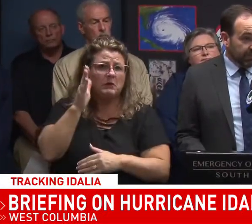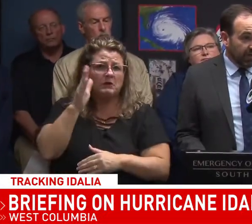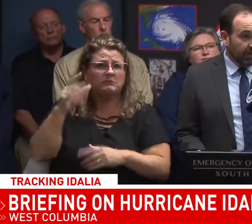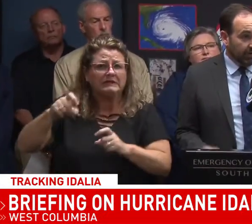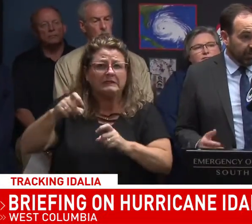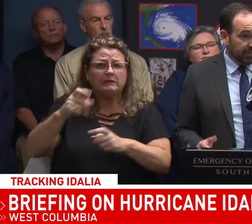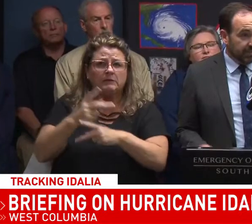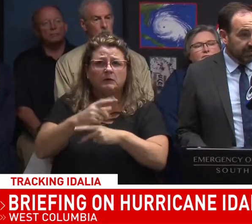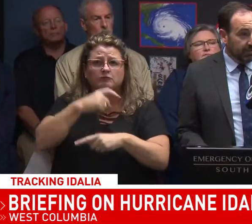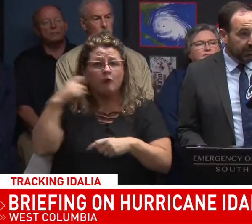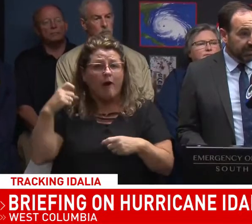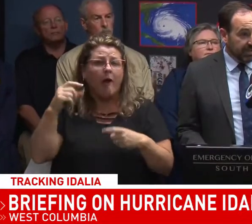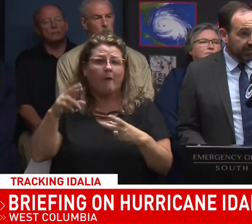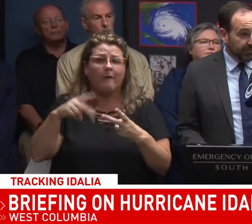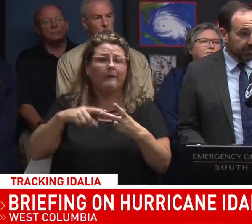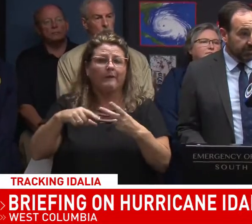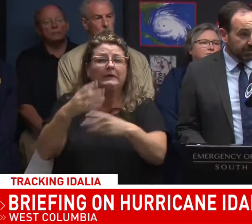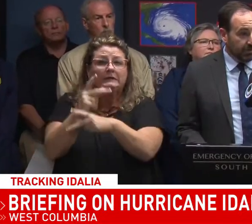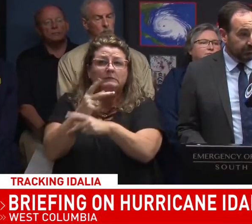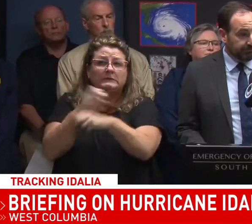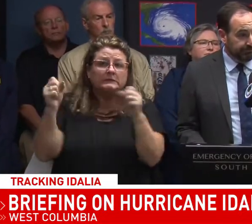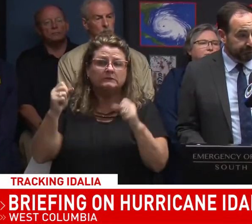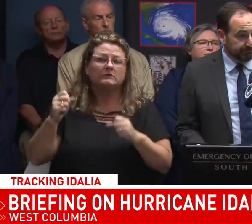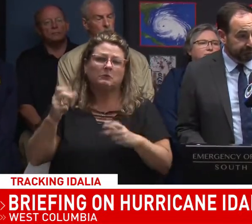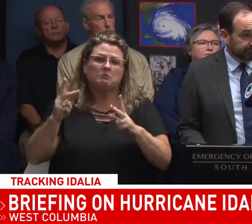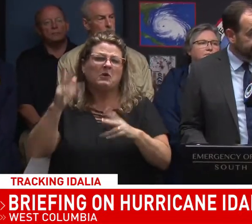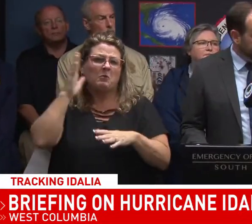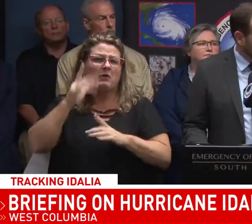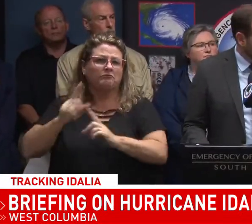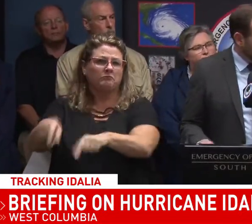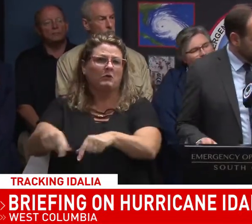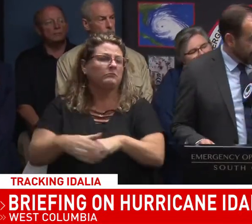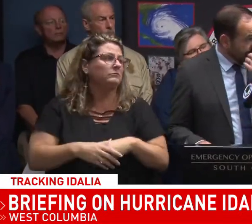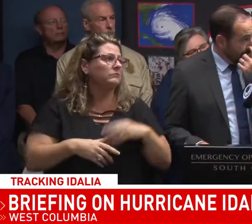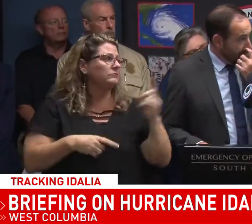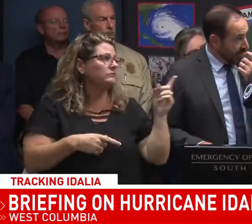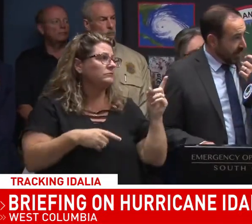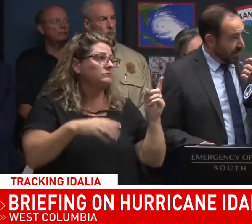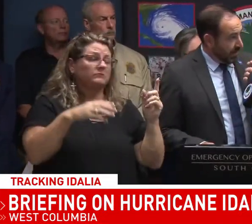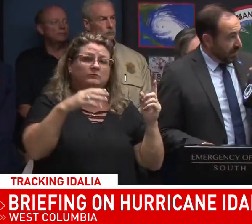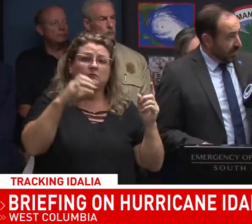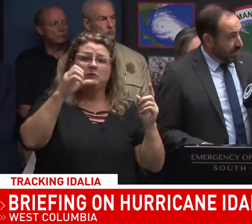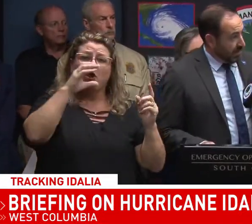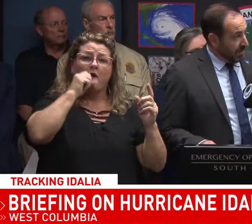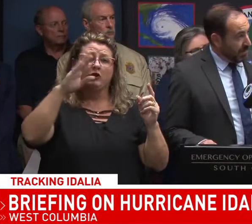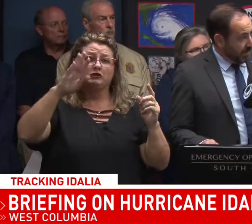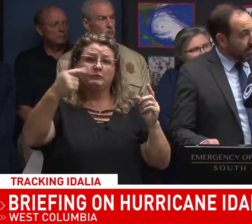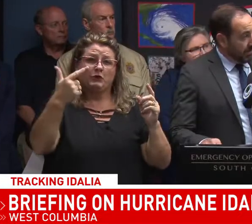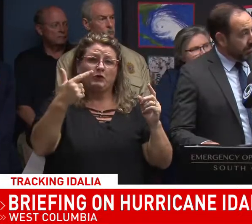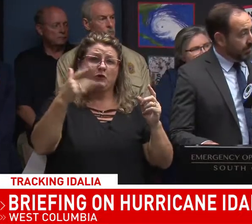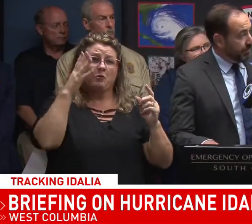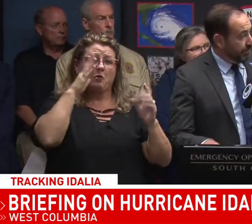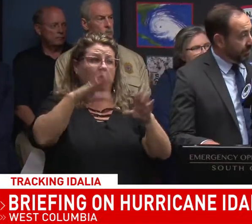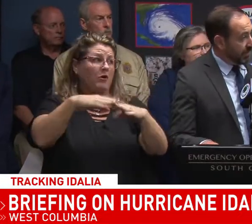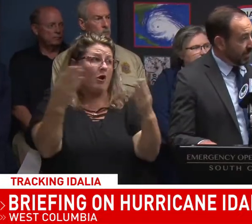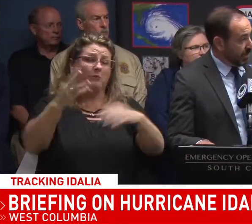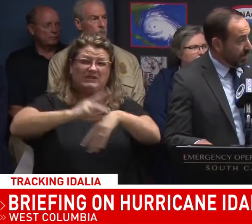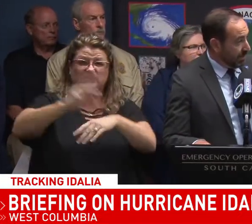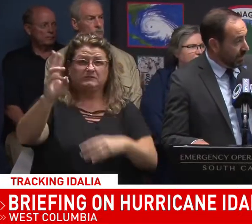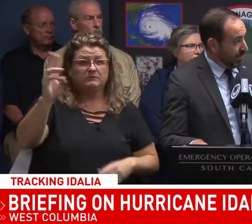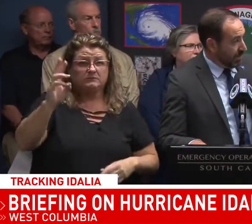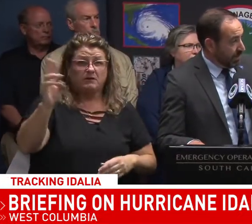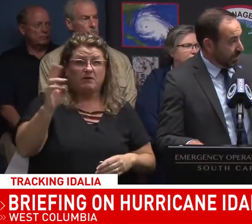need to stay dry or a place to remain safe during the storm. We heard that Orangeburg is going to be opening up at 6. What are